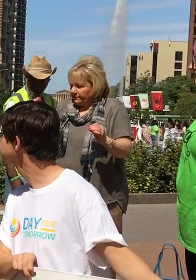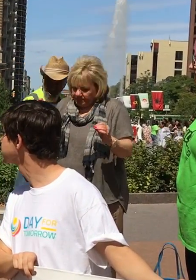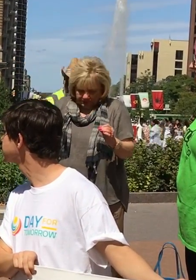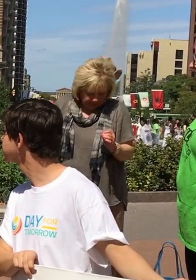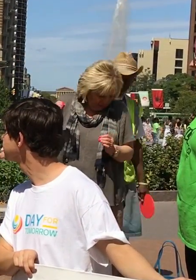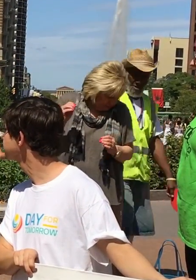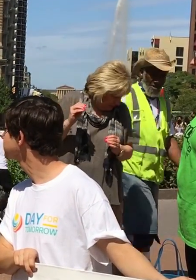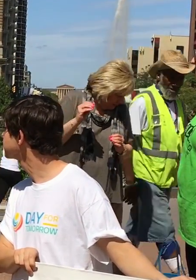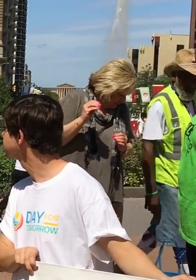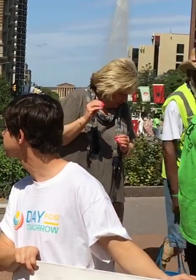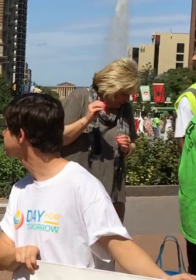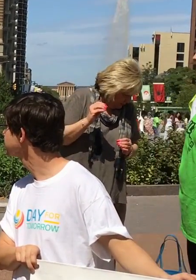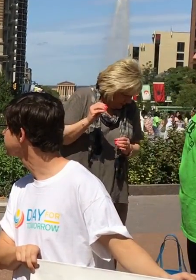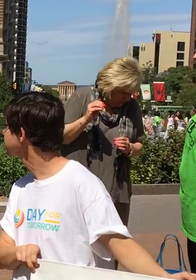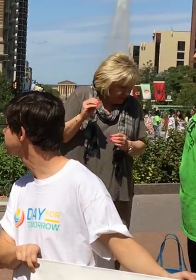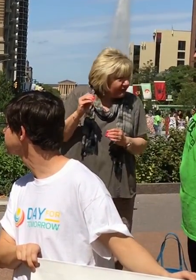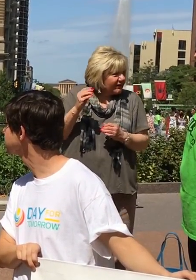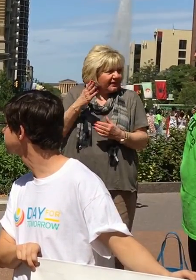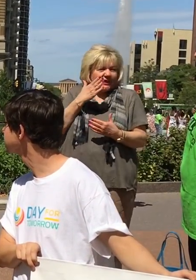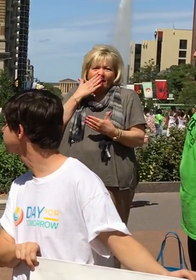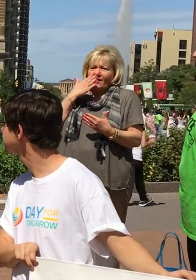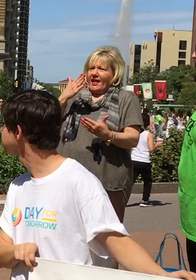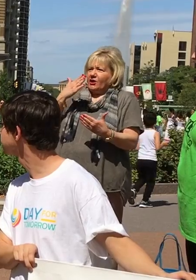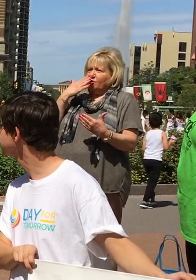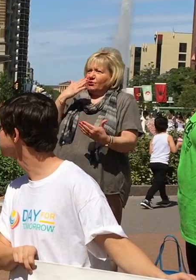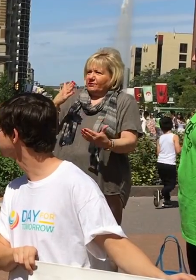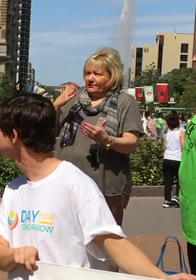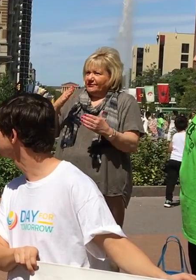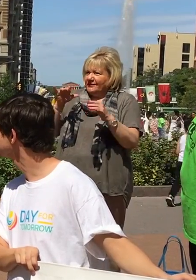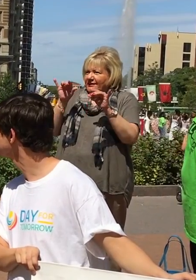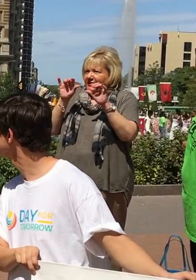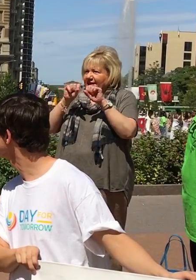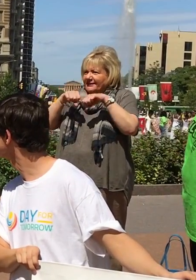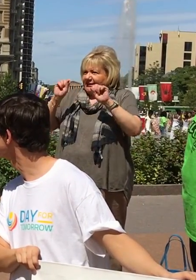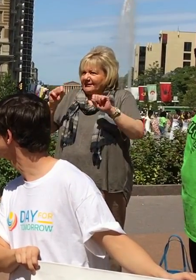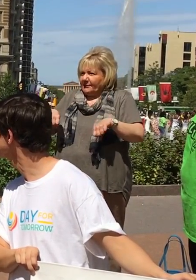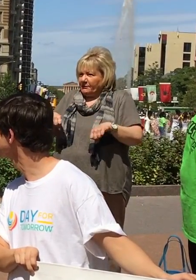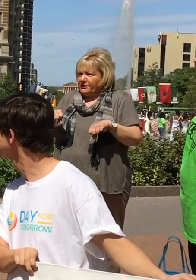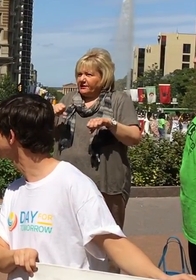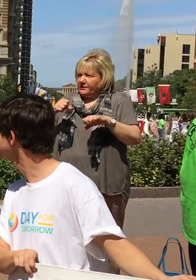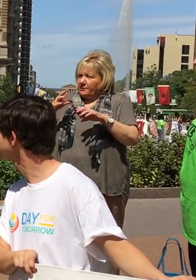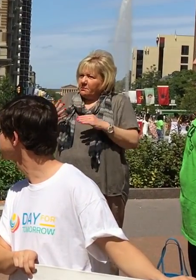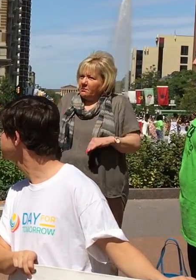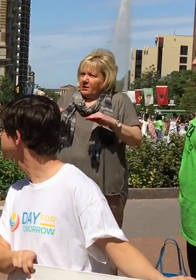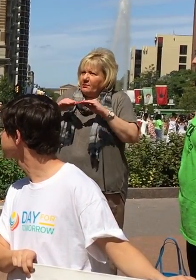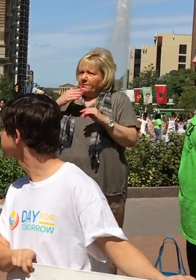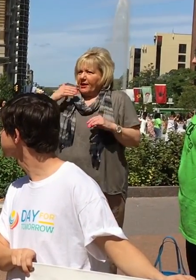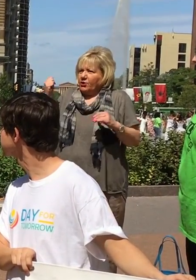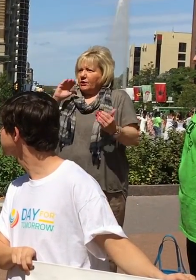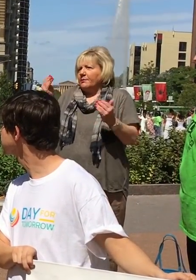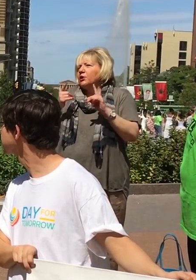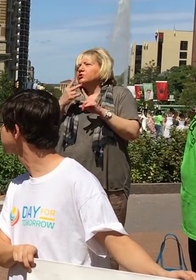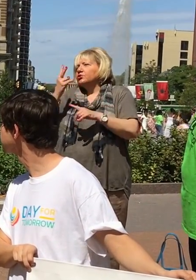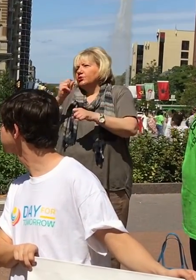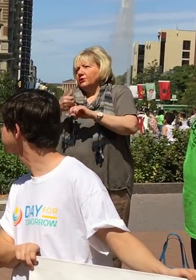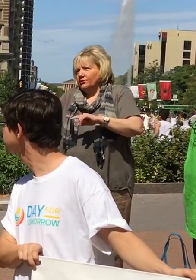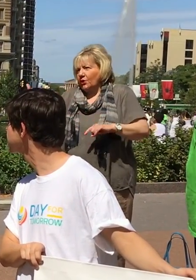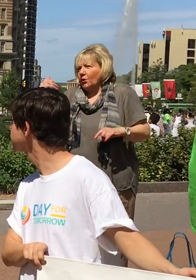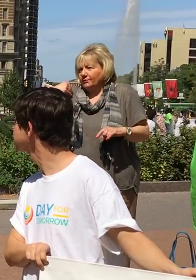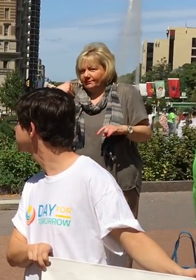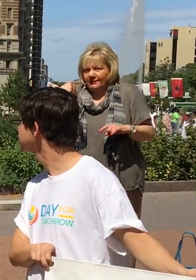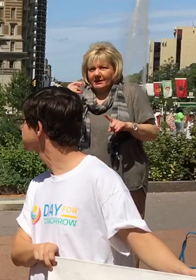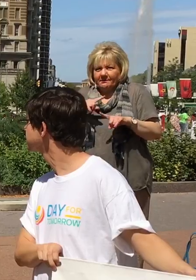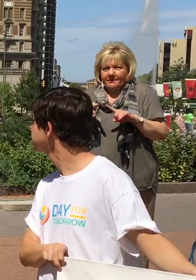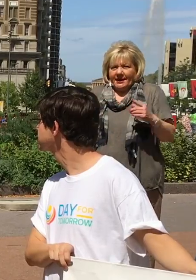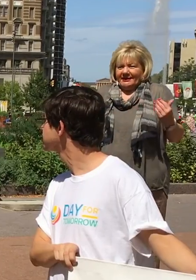the systems have strengthened since, and the response was much quicker than it was 2 years ago. Now